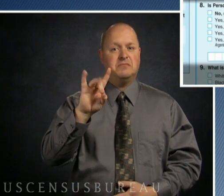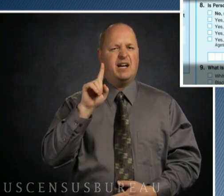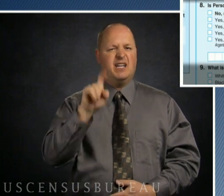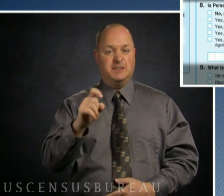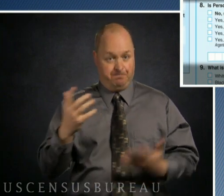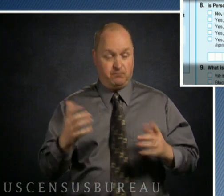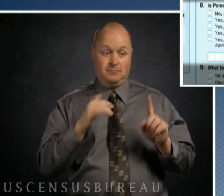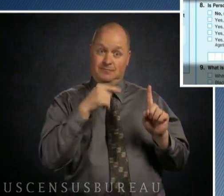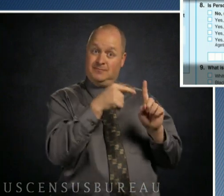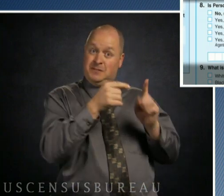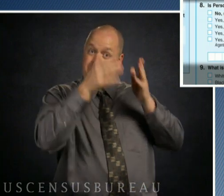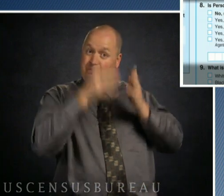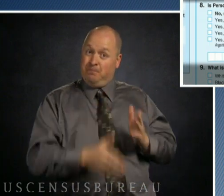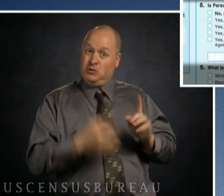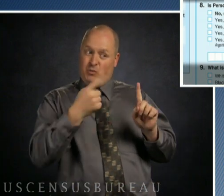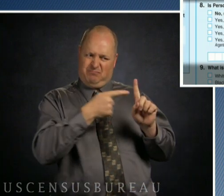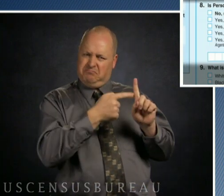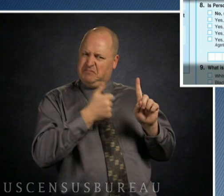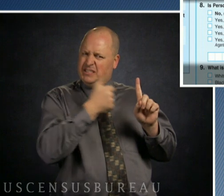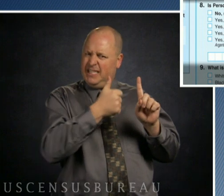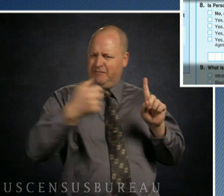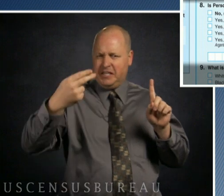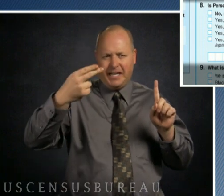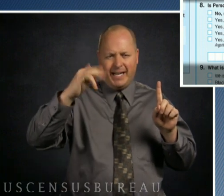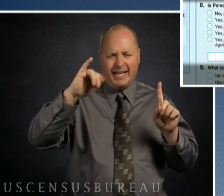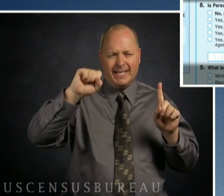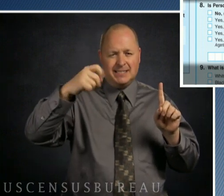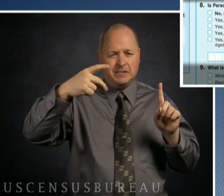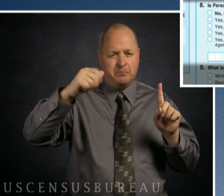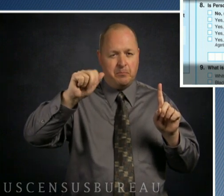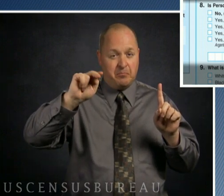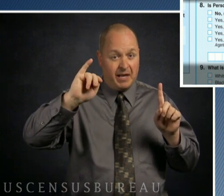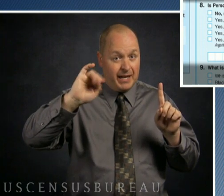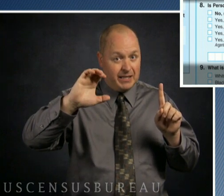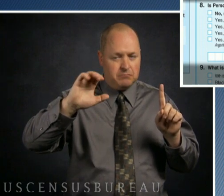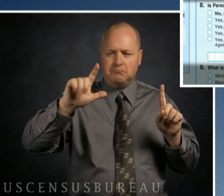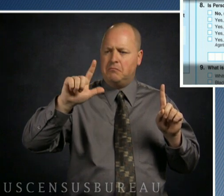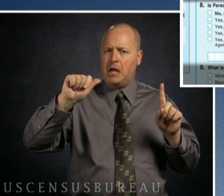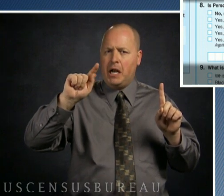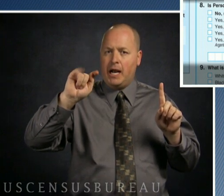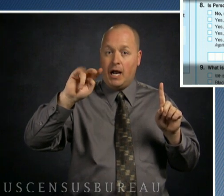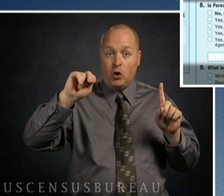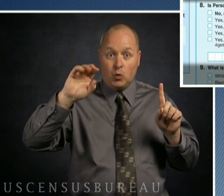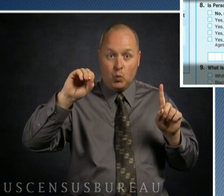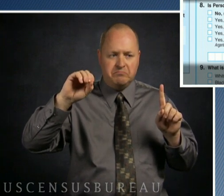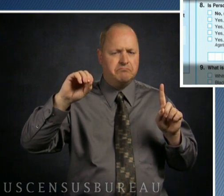Question 8 asks, is person 1 of Hispanic, Latino, or Spanish origin?